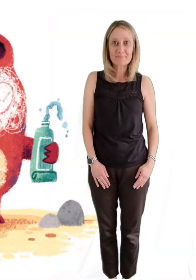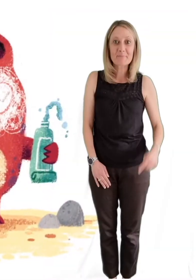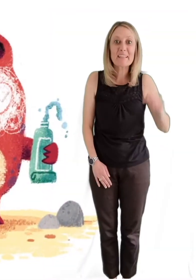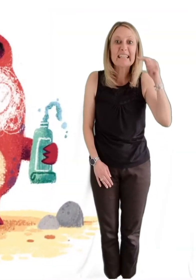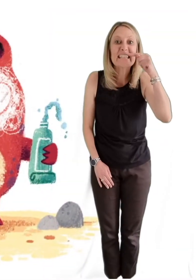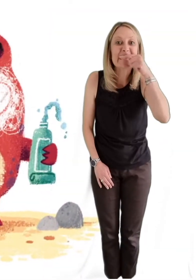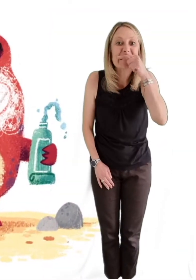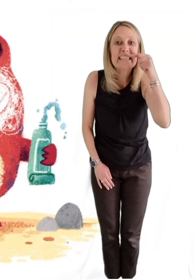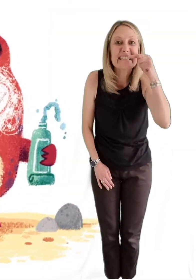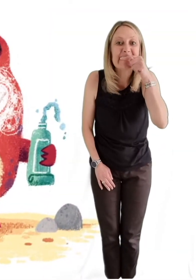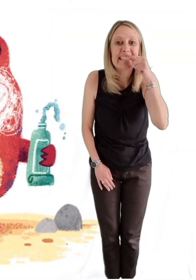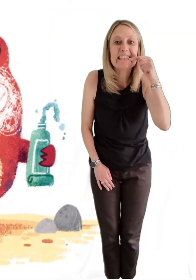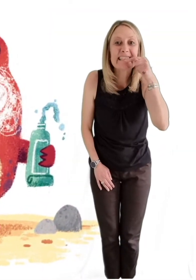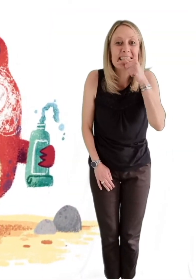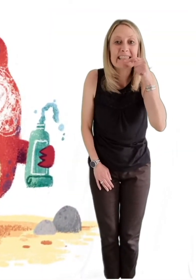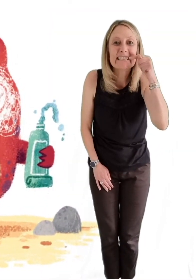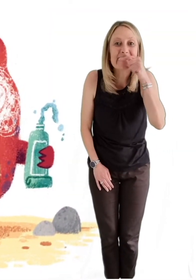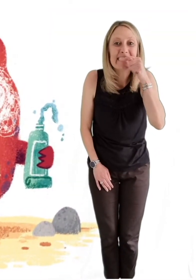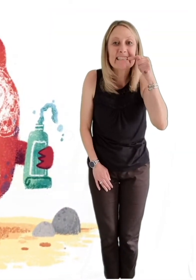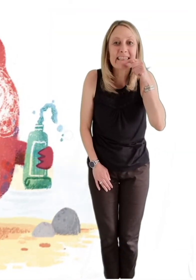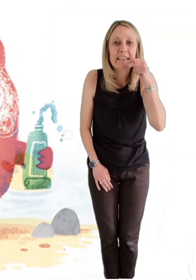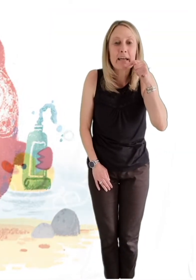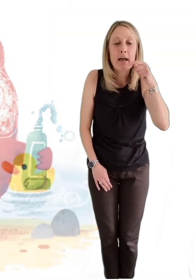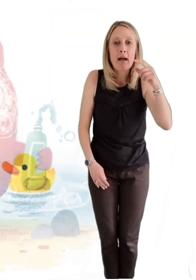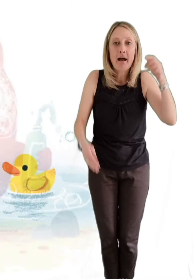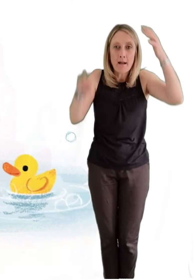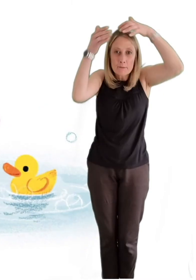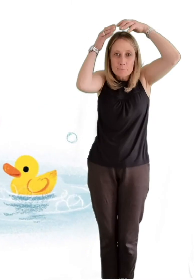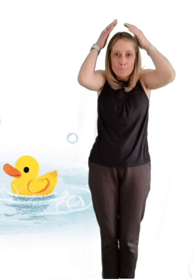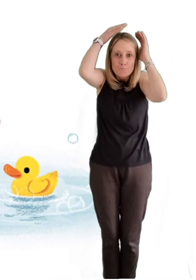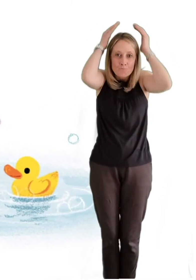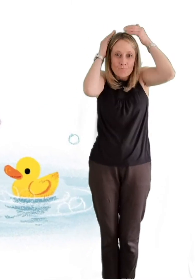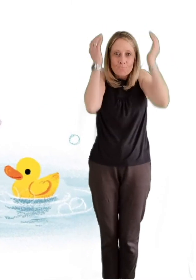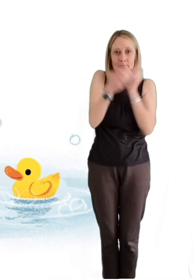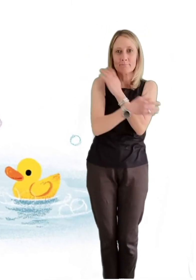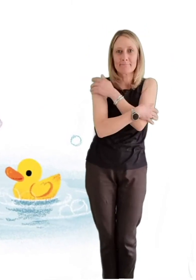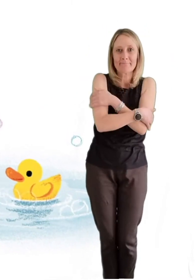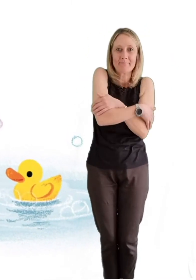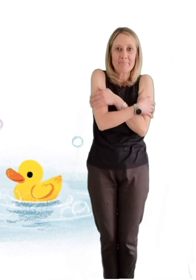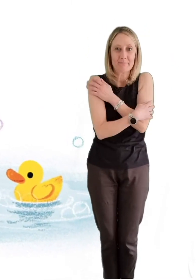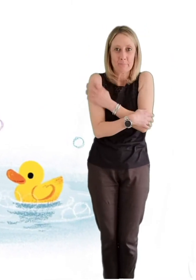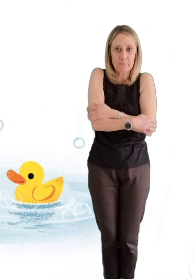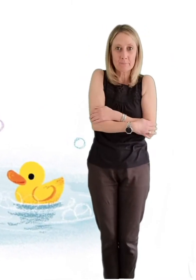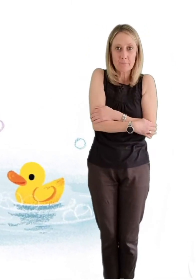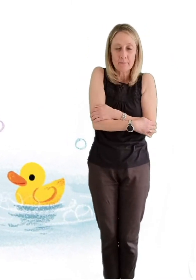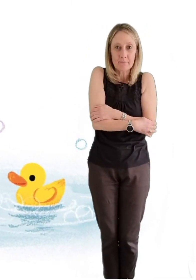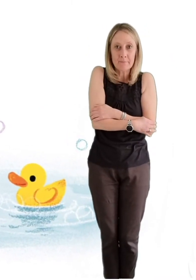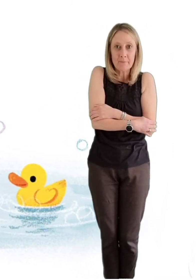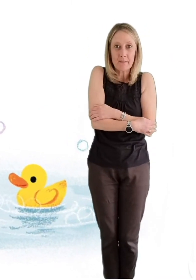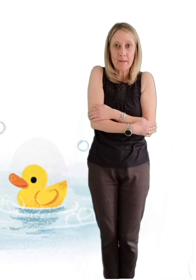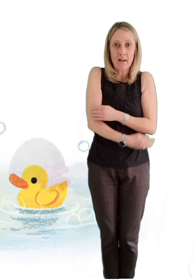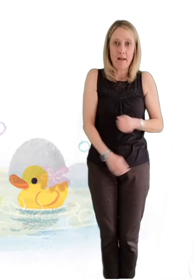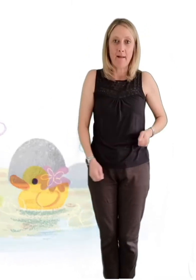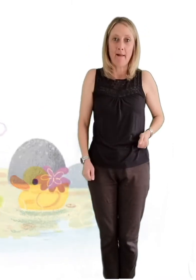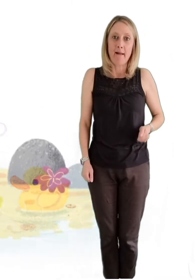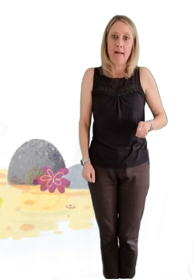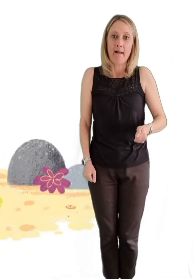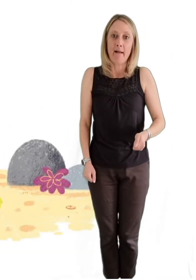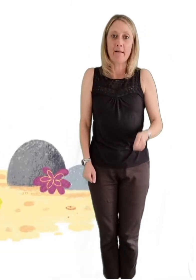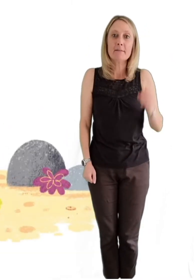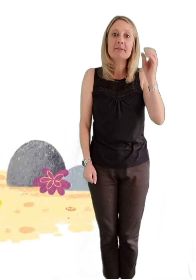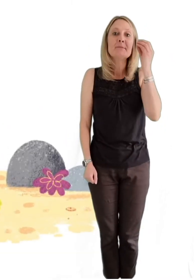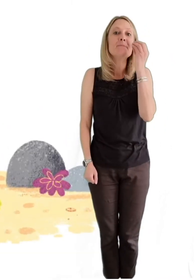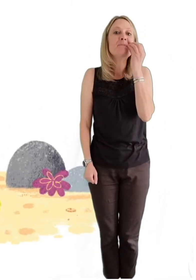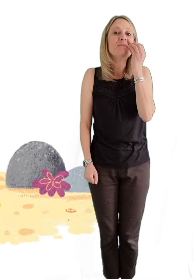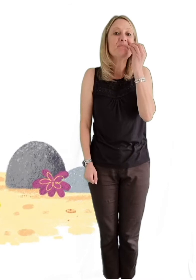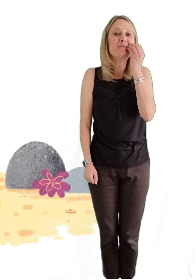He brushed his tiny pointy teeth, then washed his top and tail. He packed a little bag of